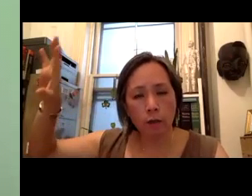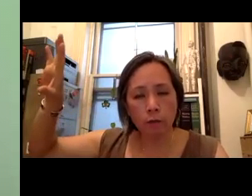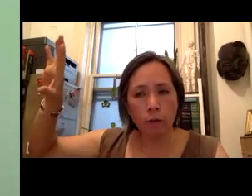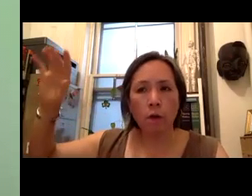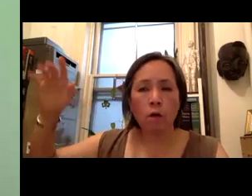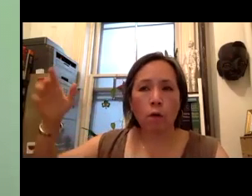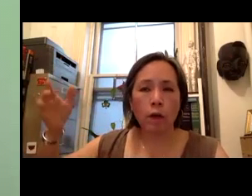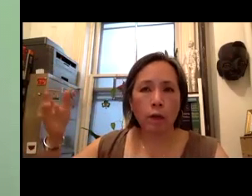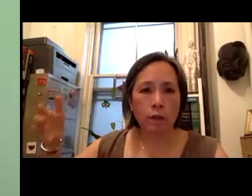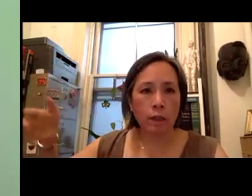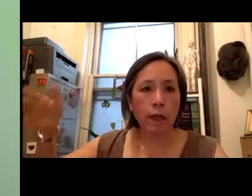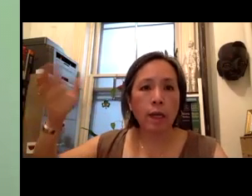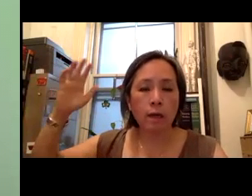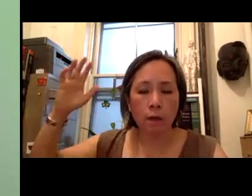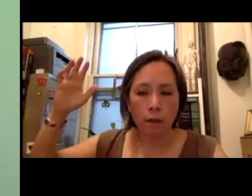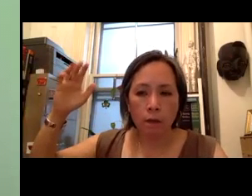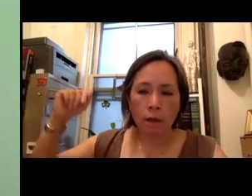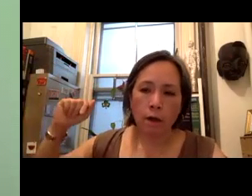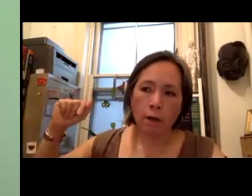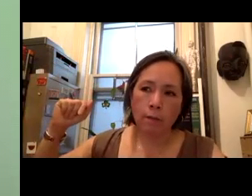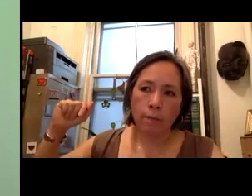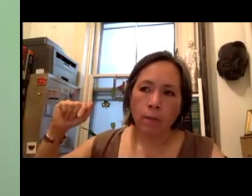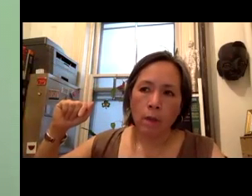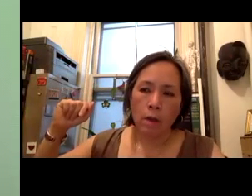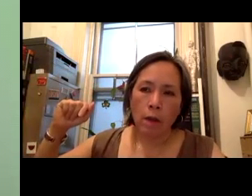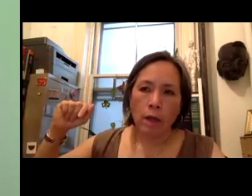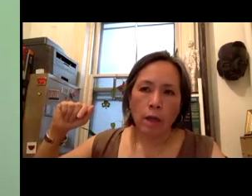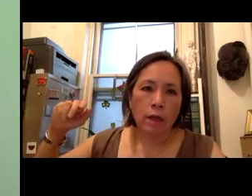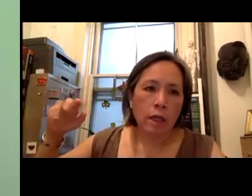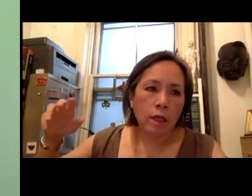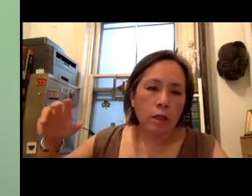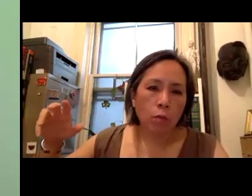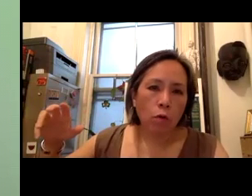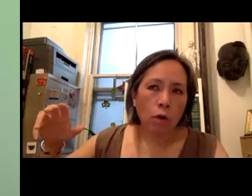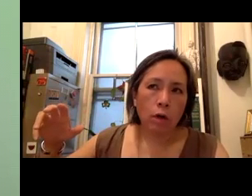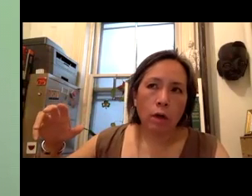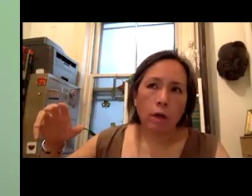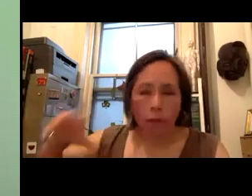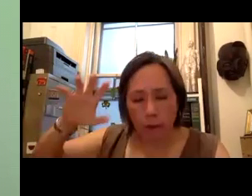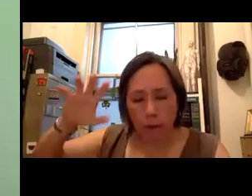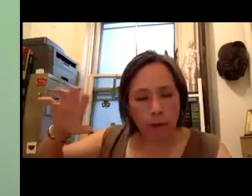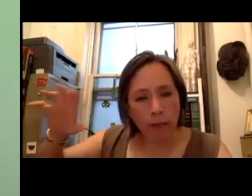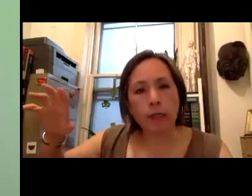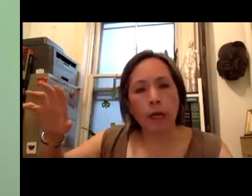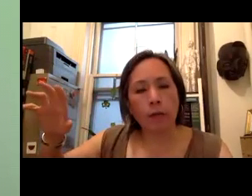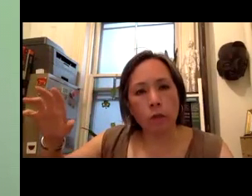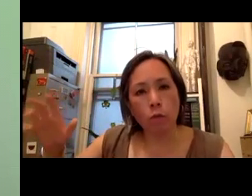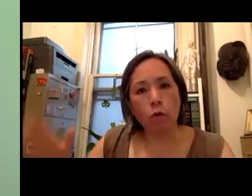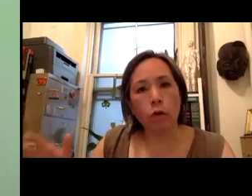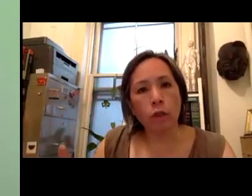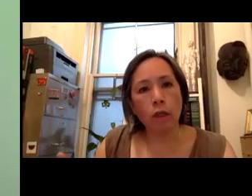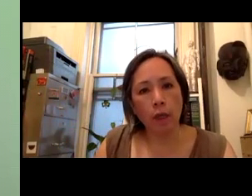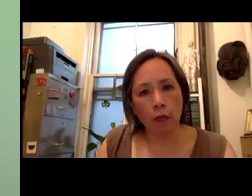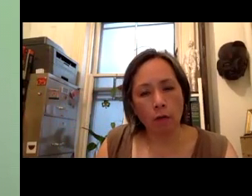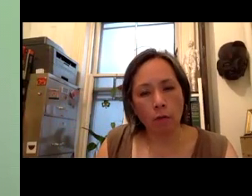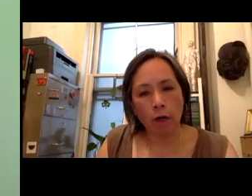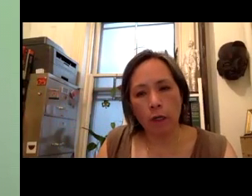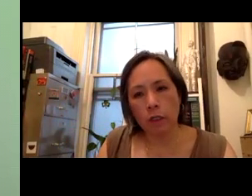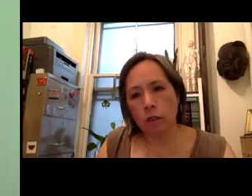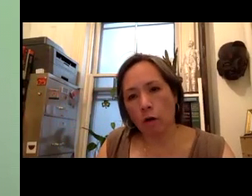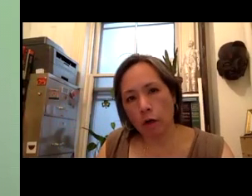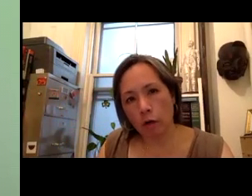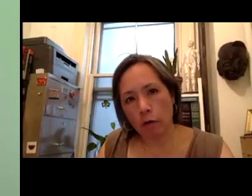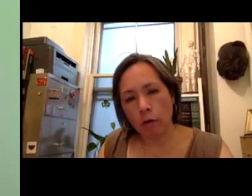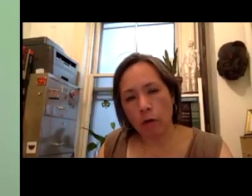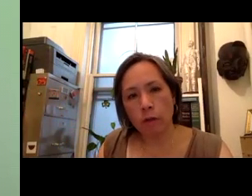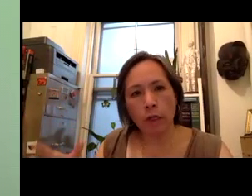more active, right? It's light. And yin is more, and nighttime is more yin, right?